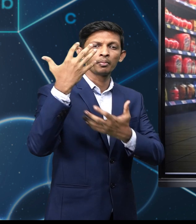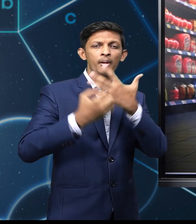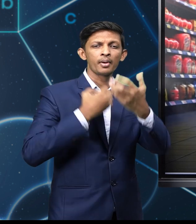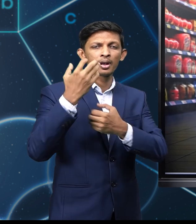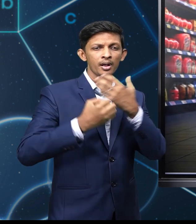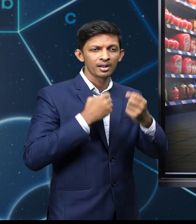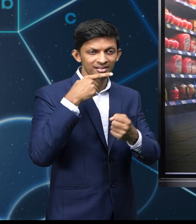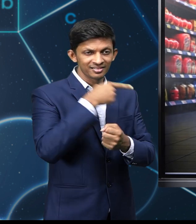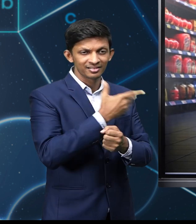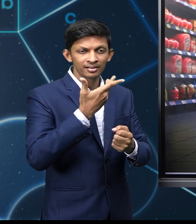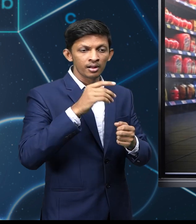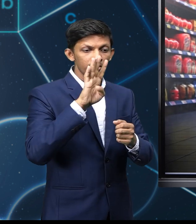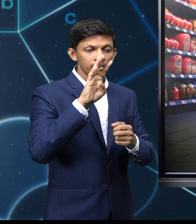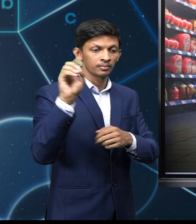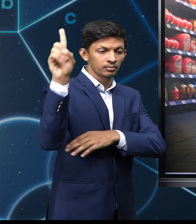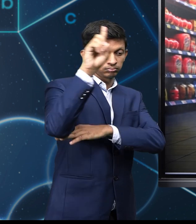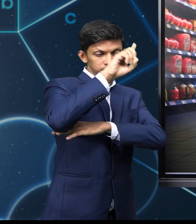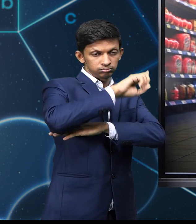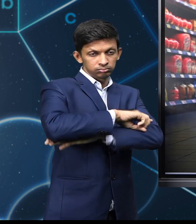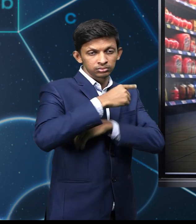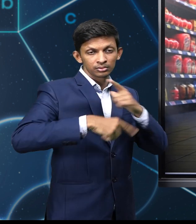Grocery for them is available for 40 days.